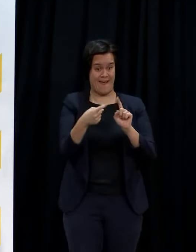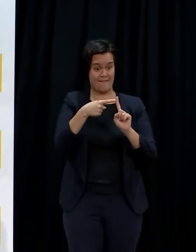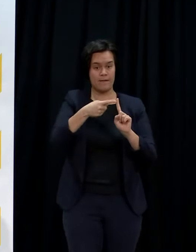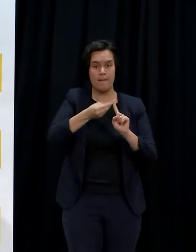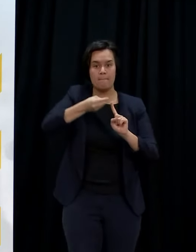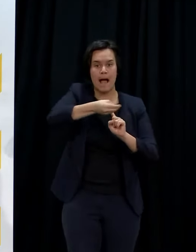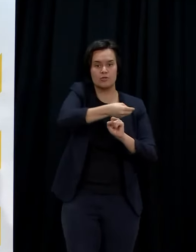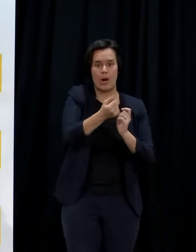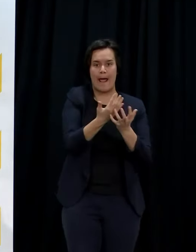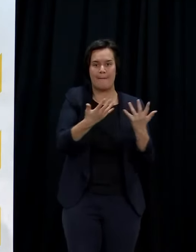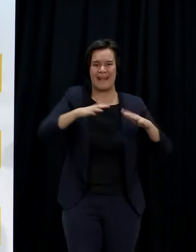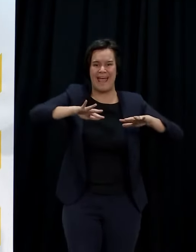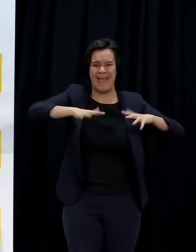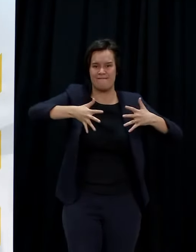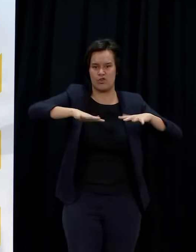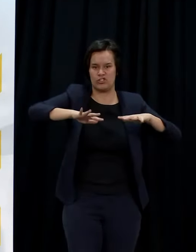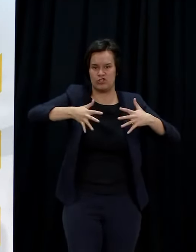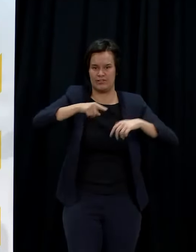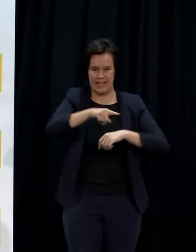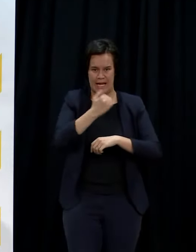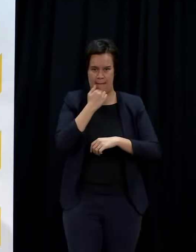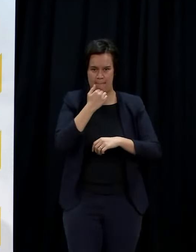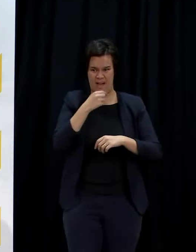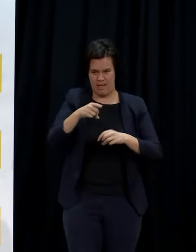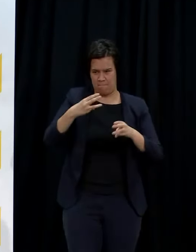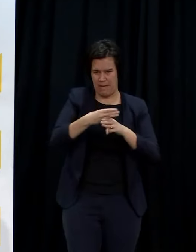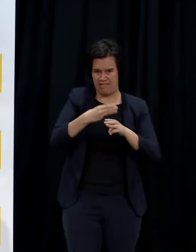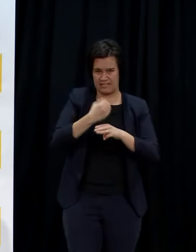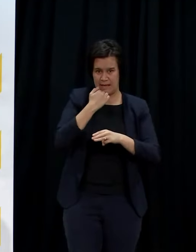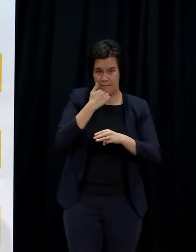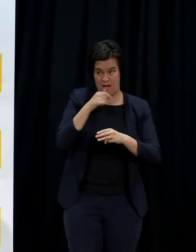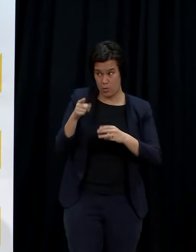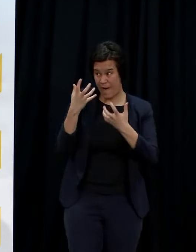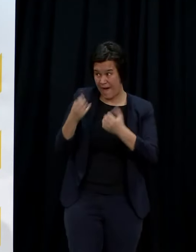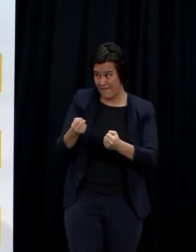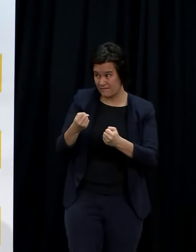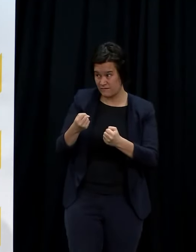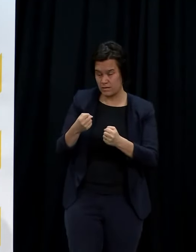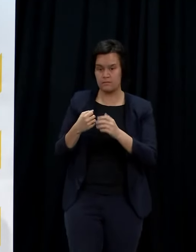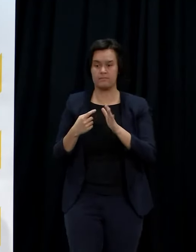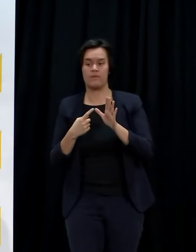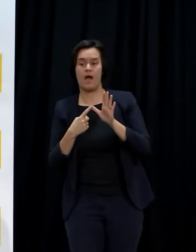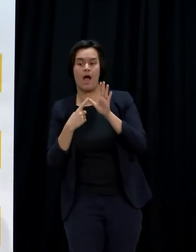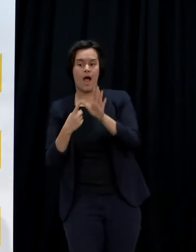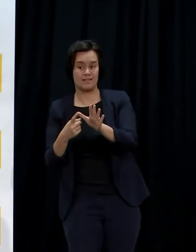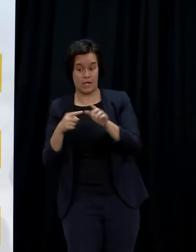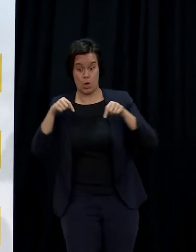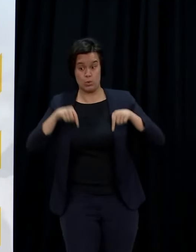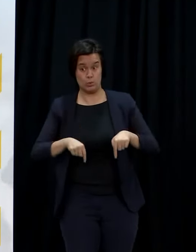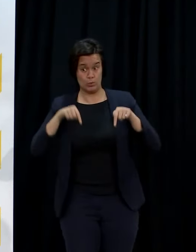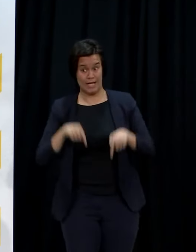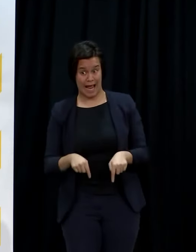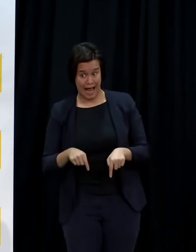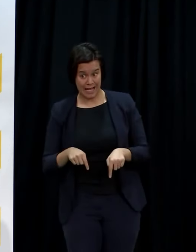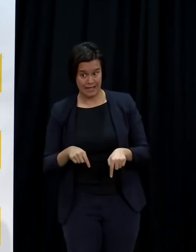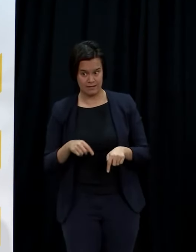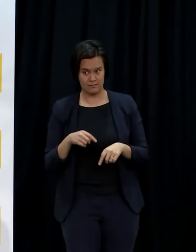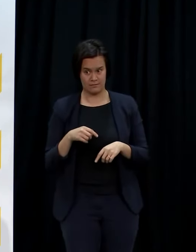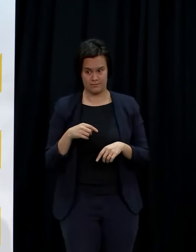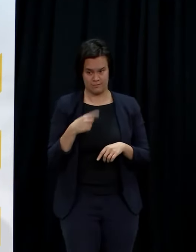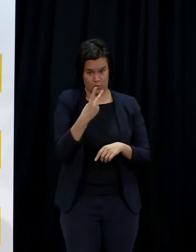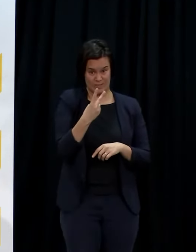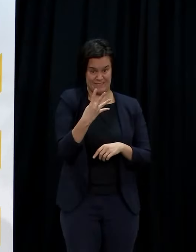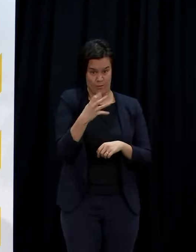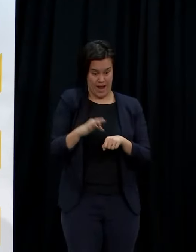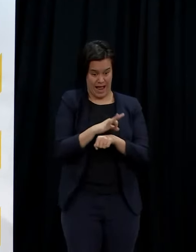sorry, and it does get recalibrated, of course, every time we get new daily figures coming in, and I haven't checked any of the modelling in the last 24